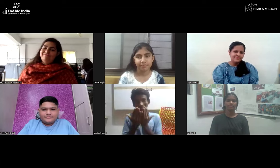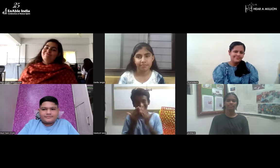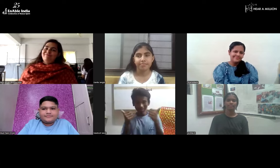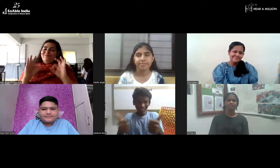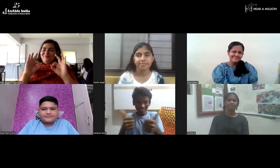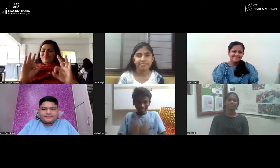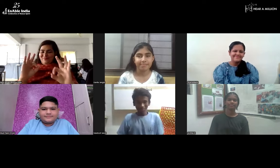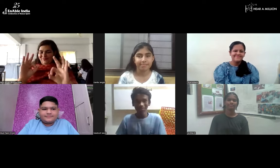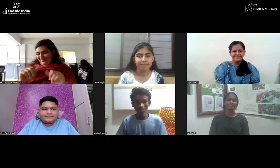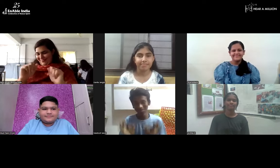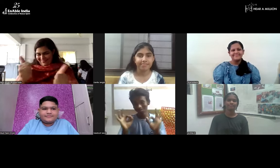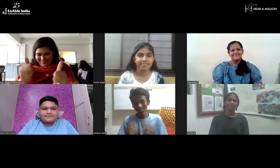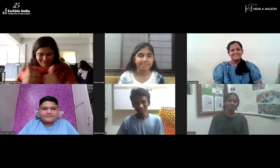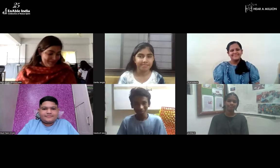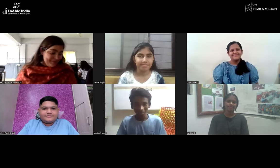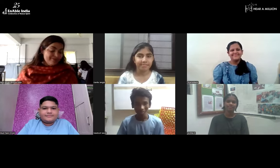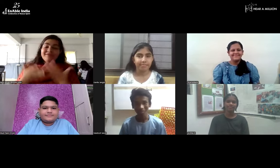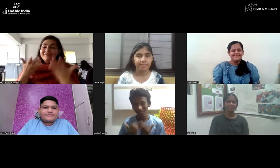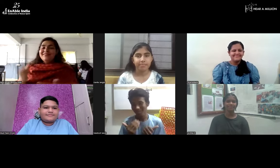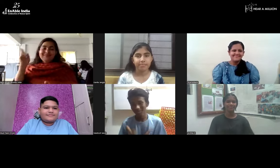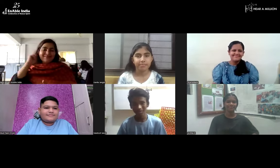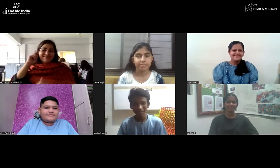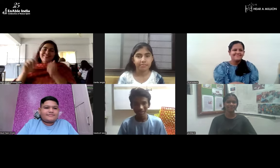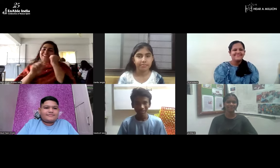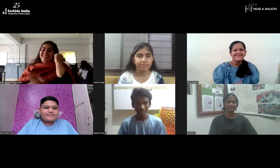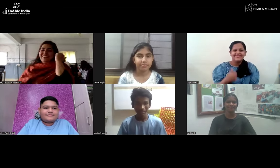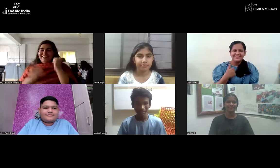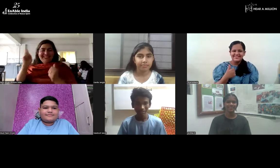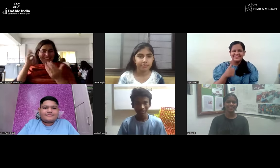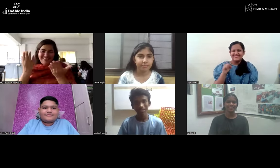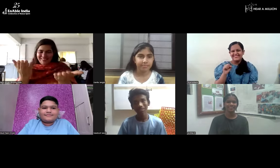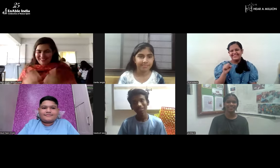Archita, can you let us know where Mantosh is?